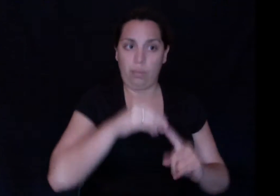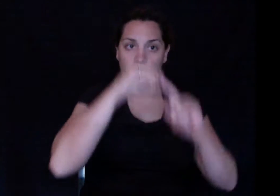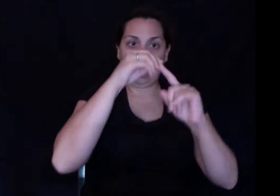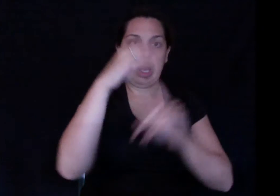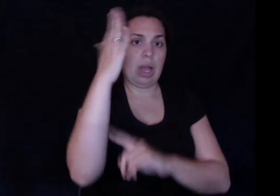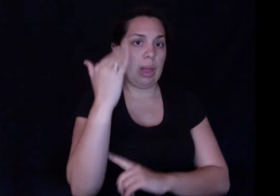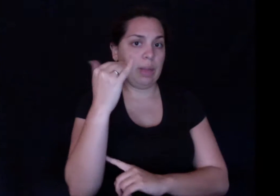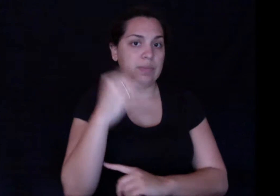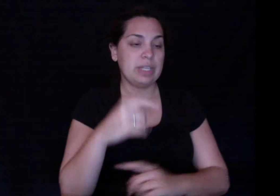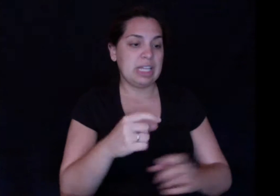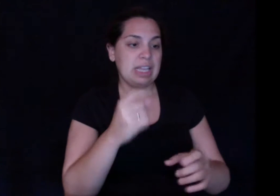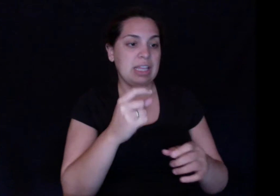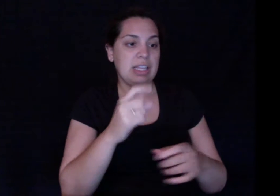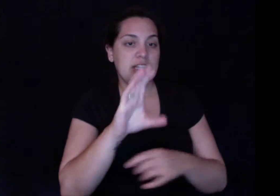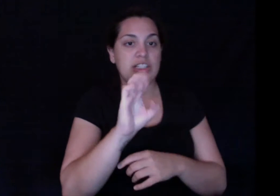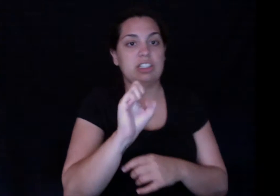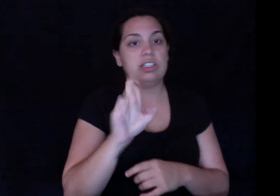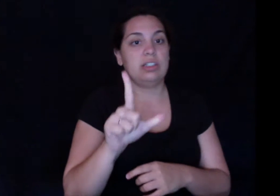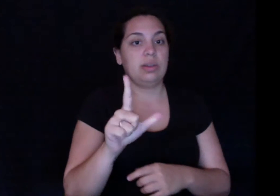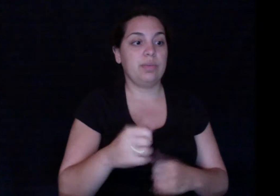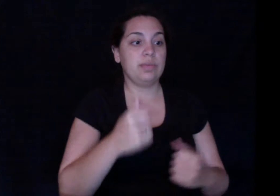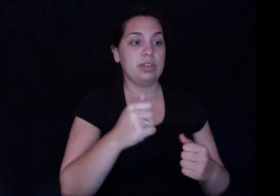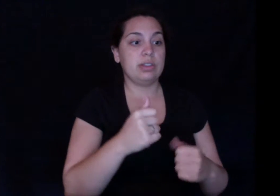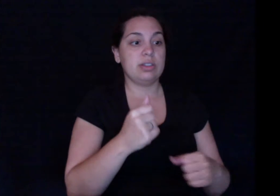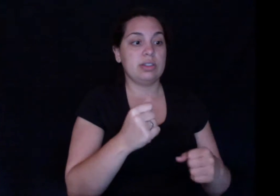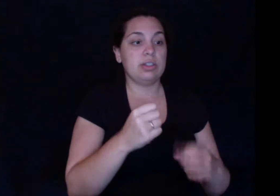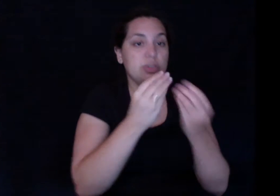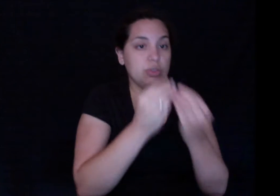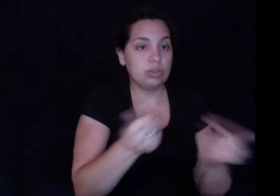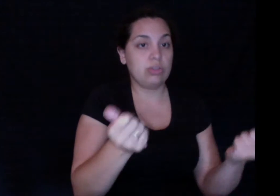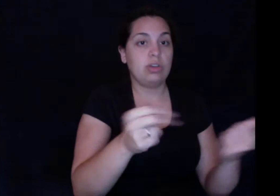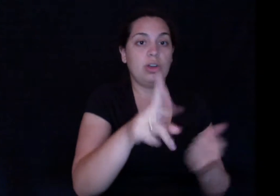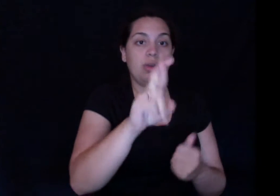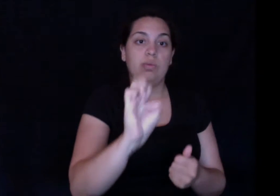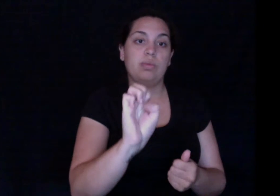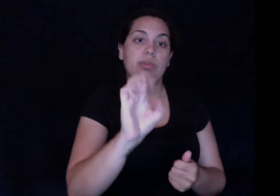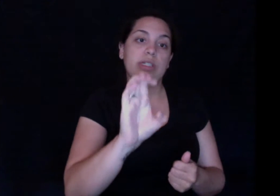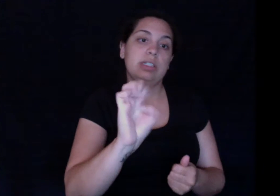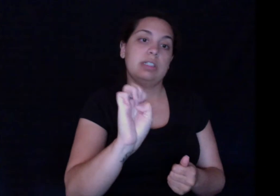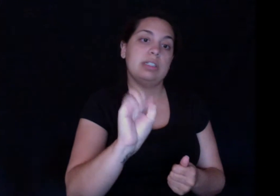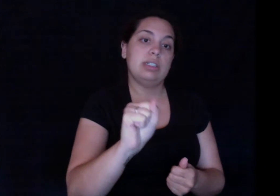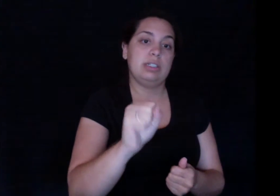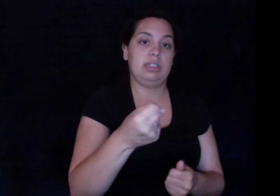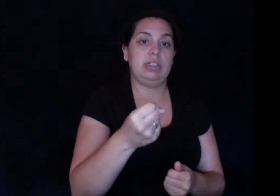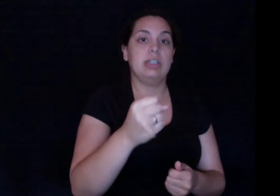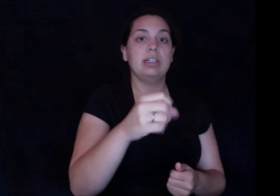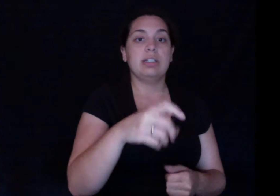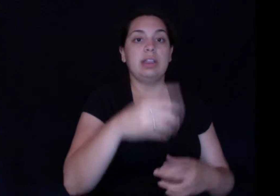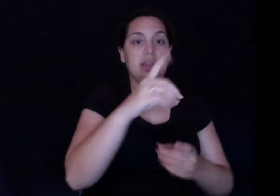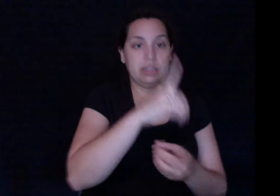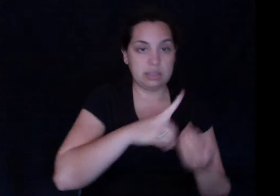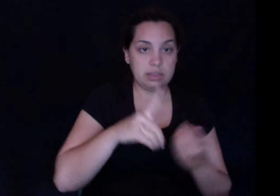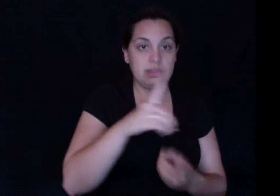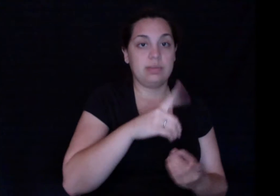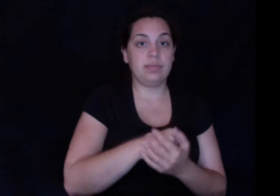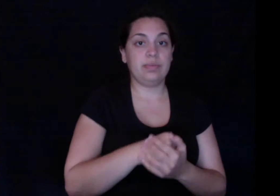lives. We got a chance to speak to James and several members of the Australian Red Cross to discuss this story. Now, keep in mind that all these interviews were phone calls